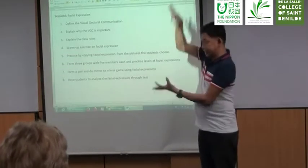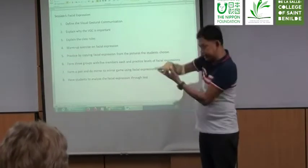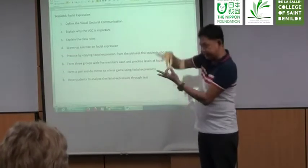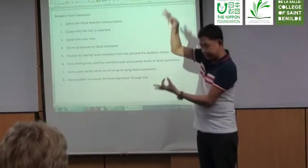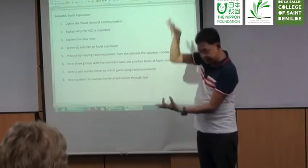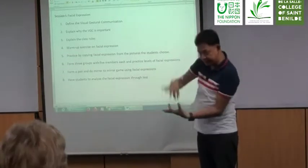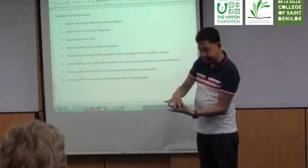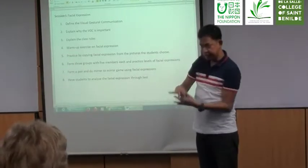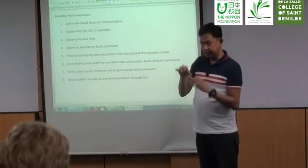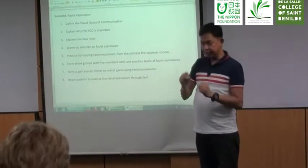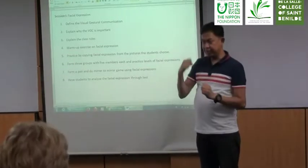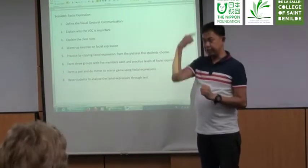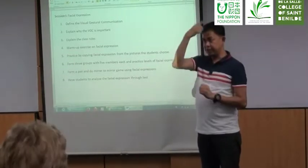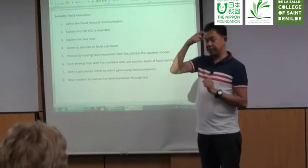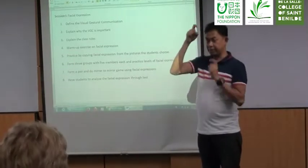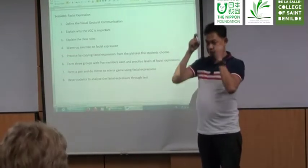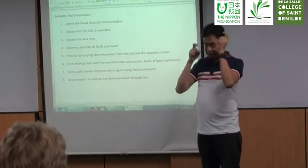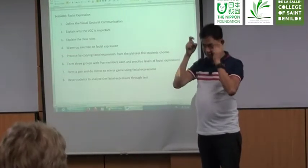and it should be